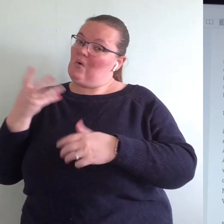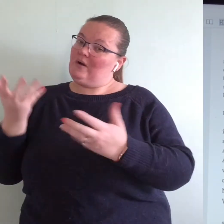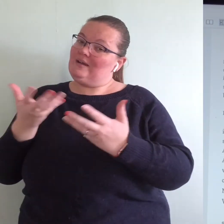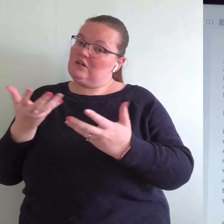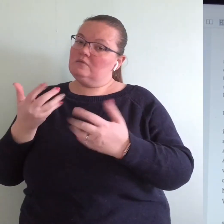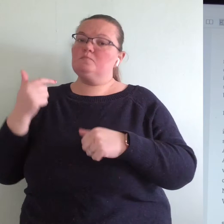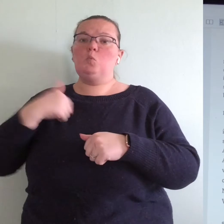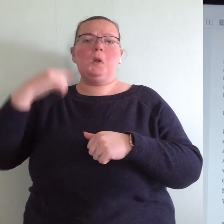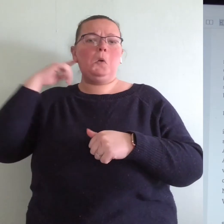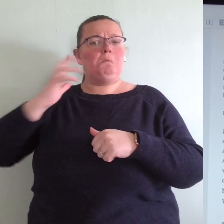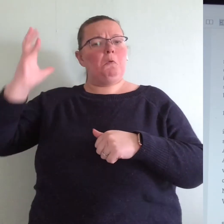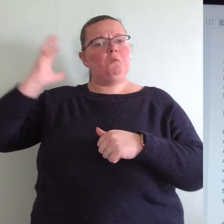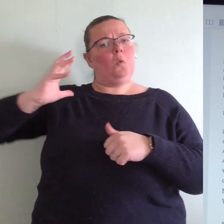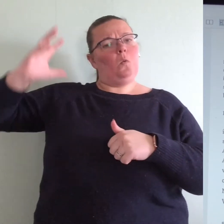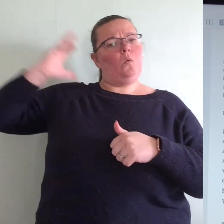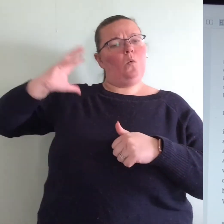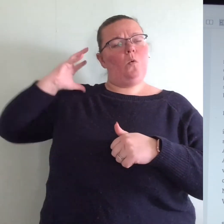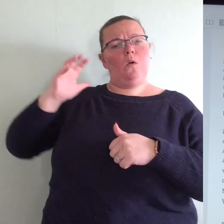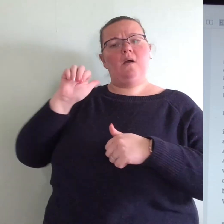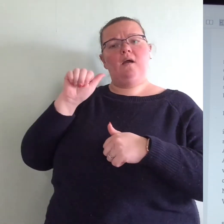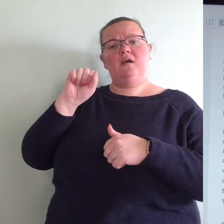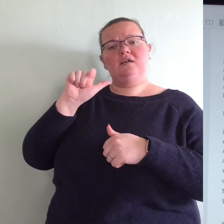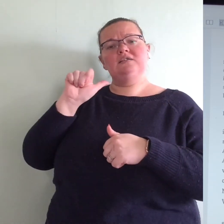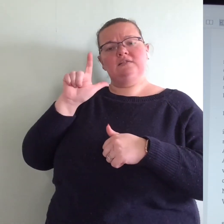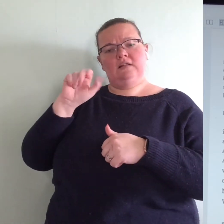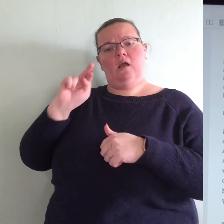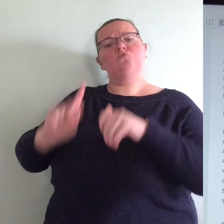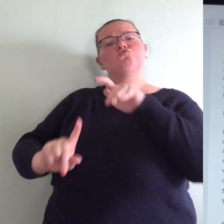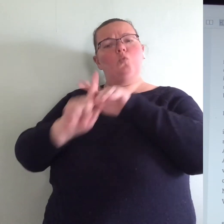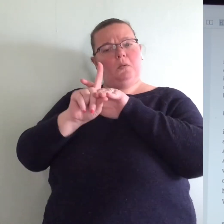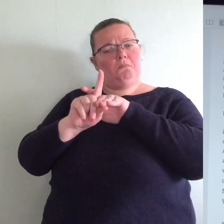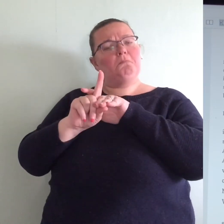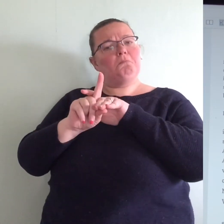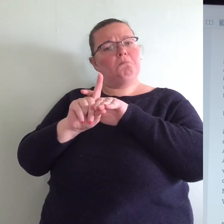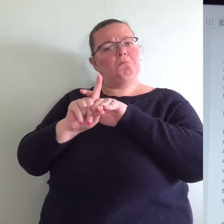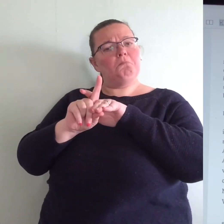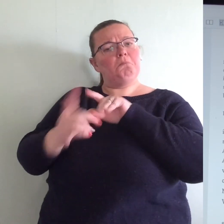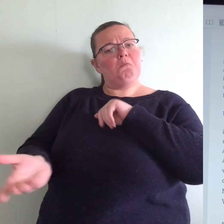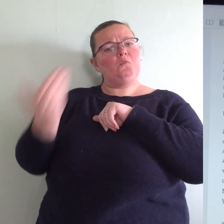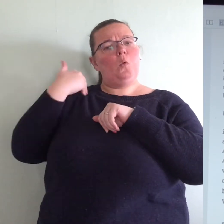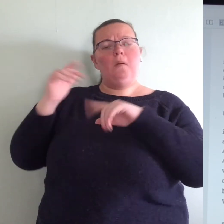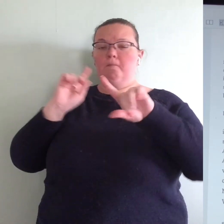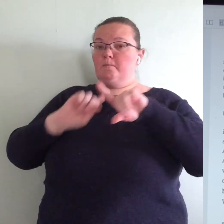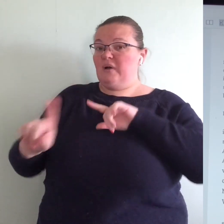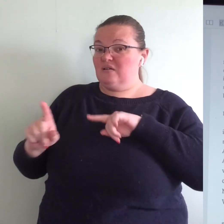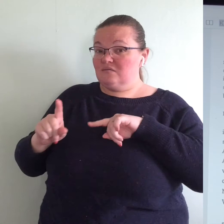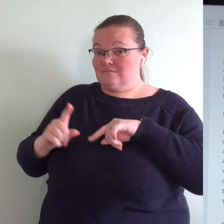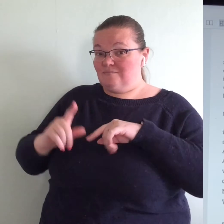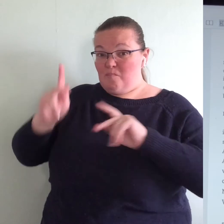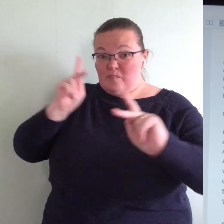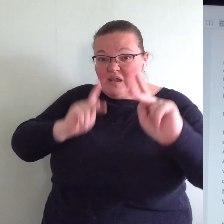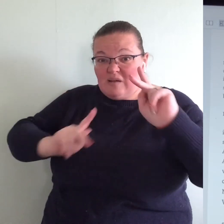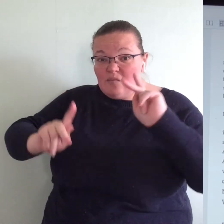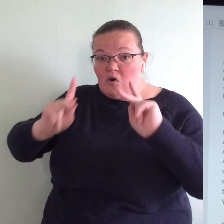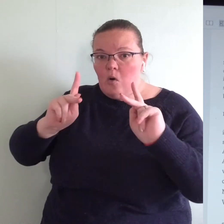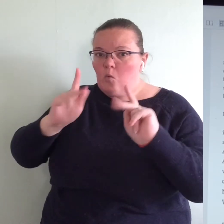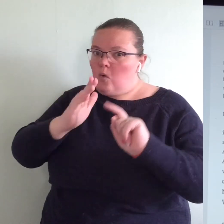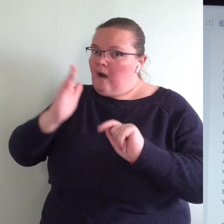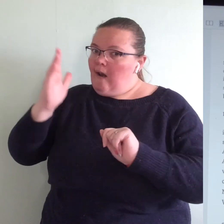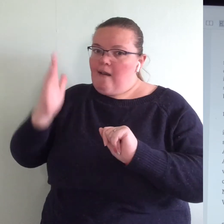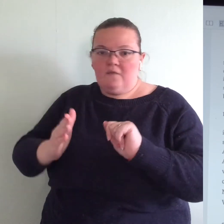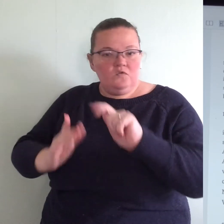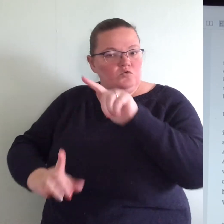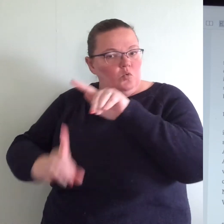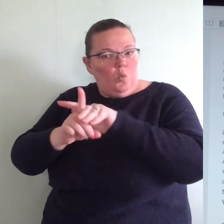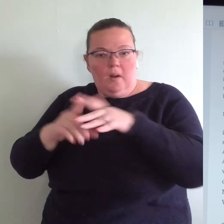Aslan coming into these parts before, long ago. Nobody can say when, but there's never been any of your race here